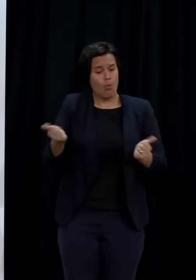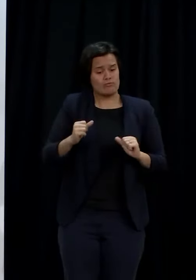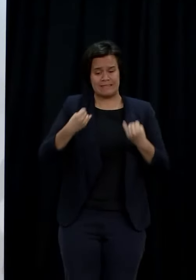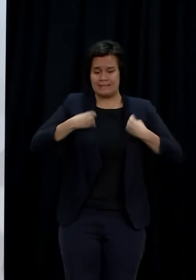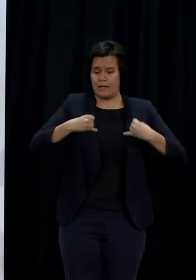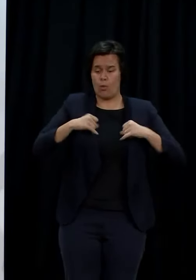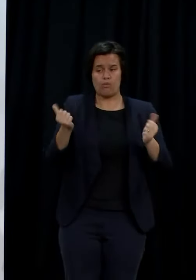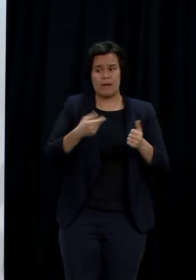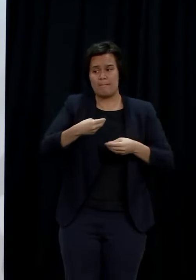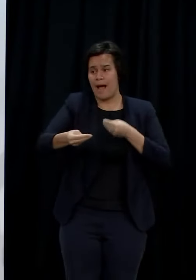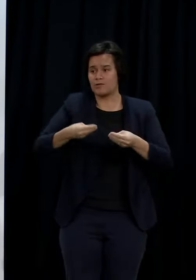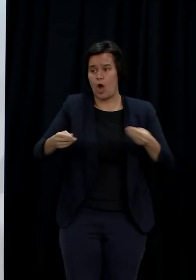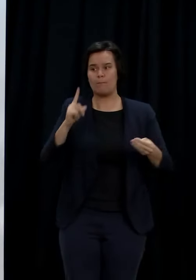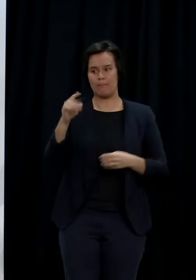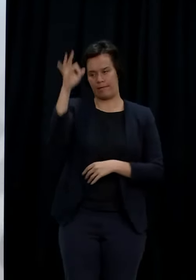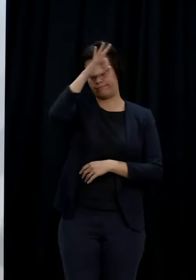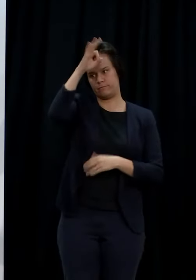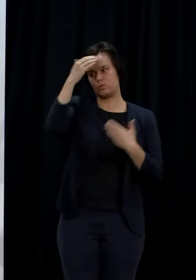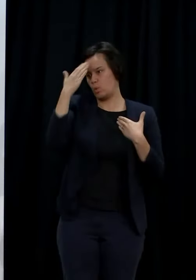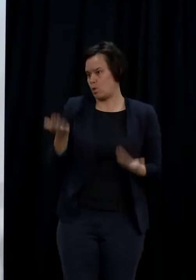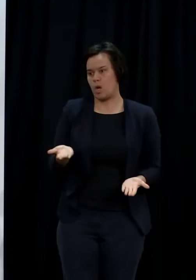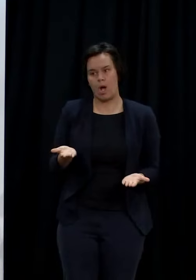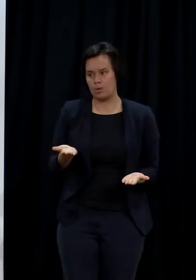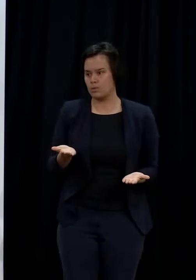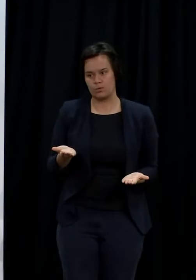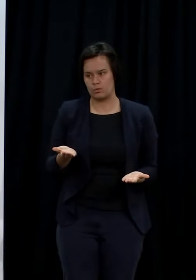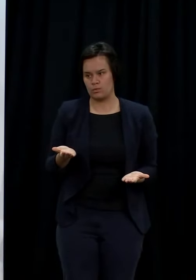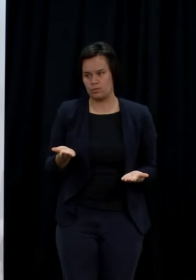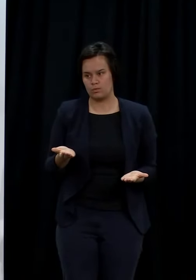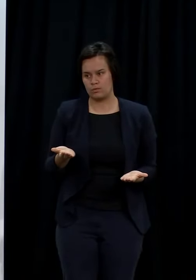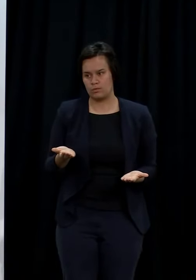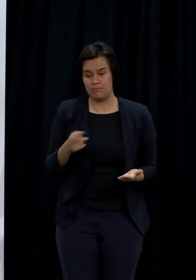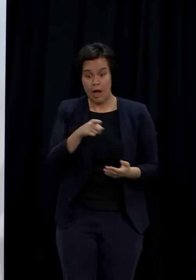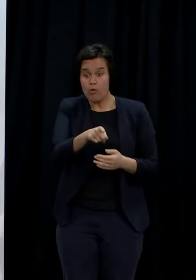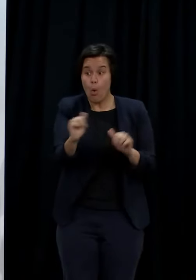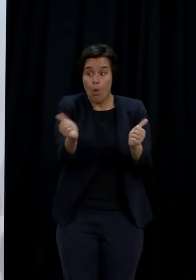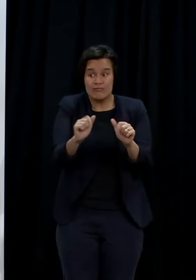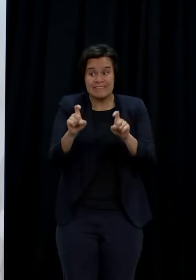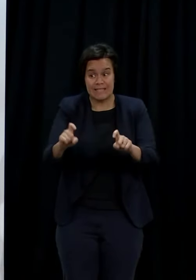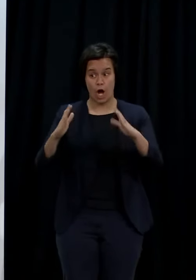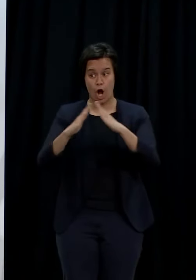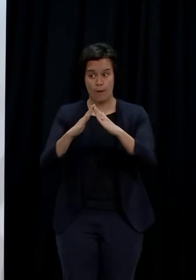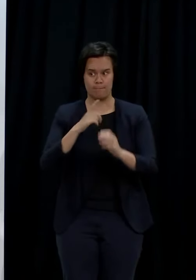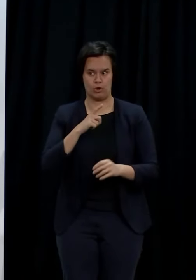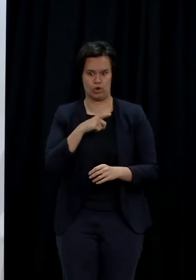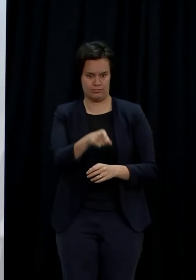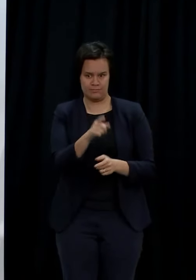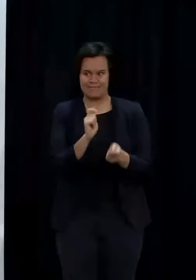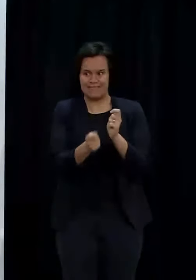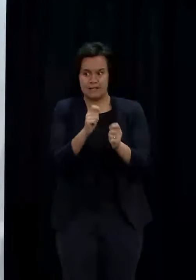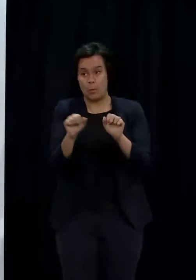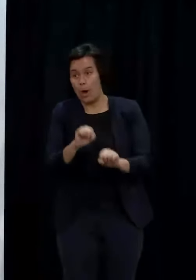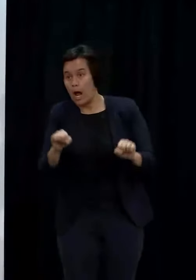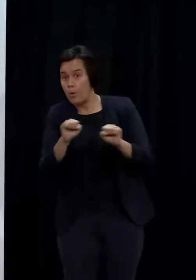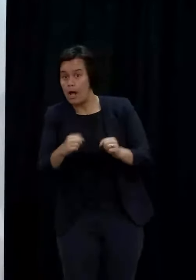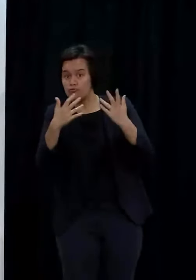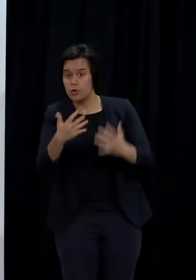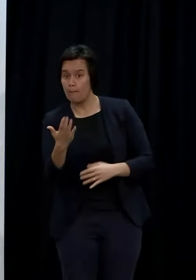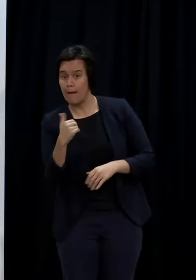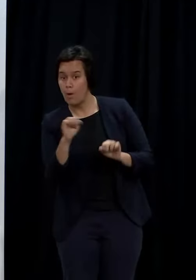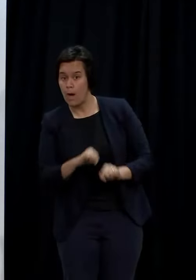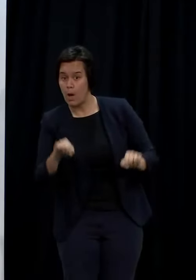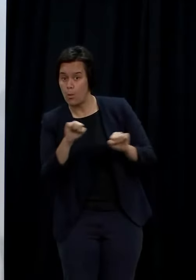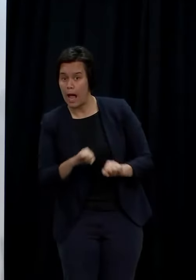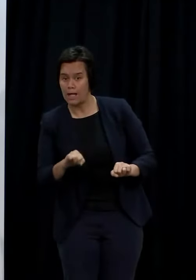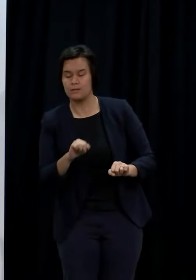know, of course, from the point that they're tested, that they're not able to leave their homes. So I don't believe it poses any further risk to wider community.